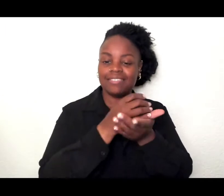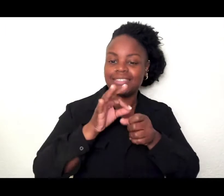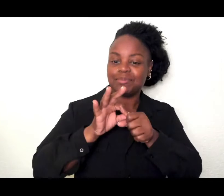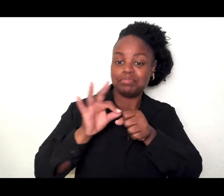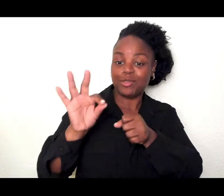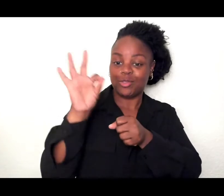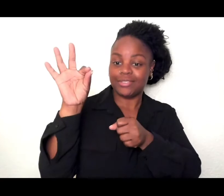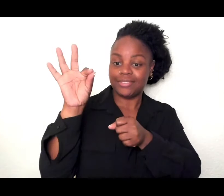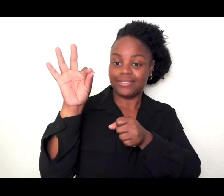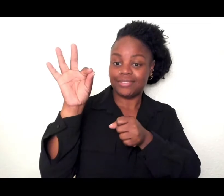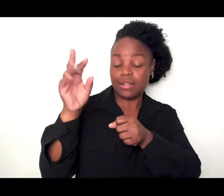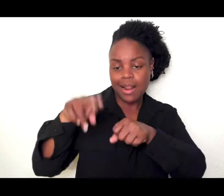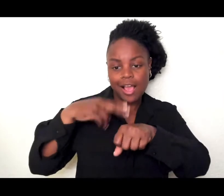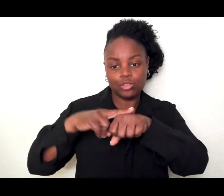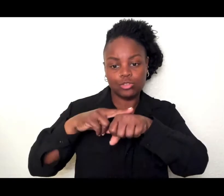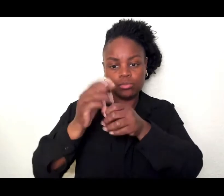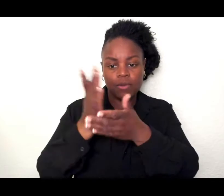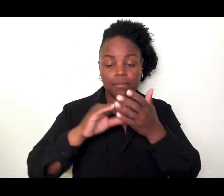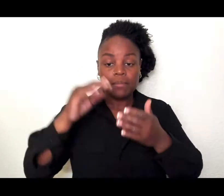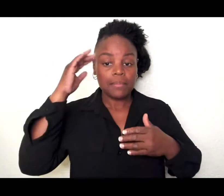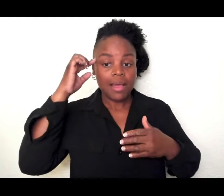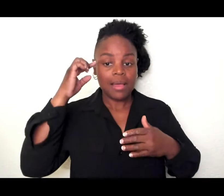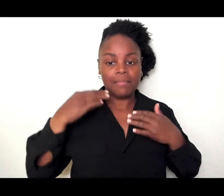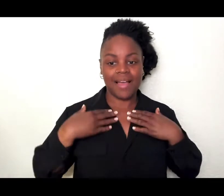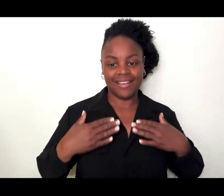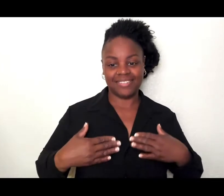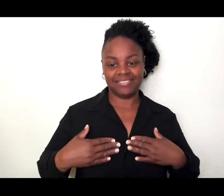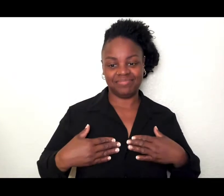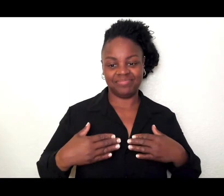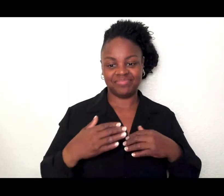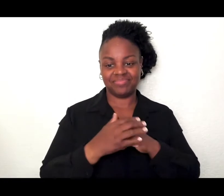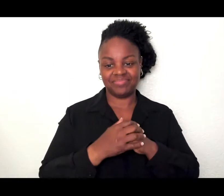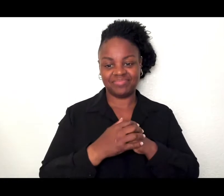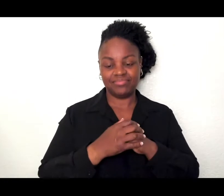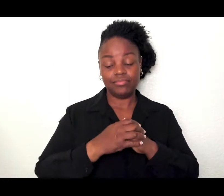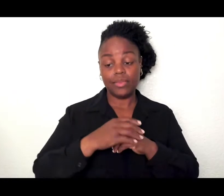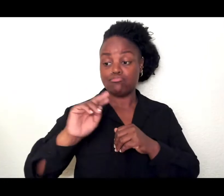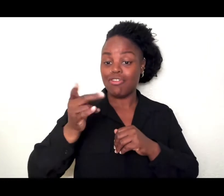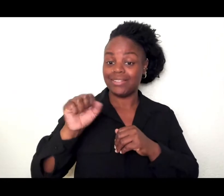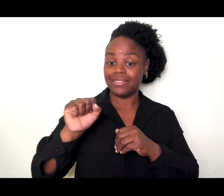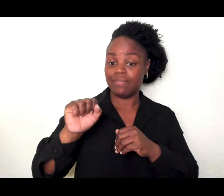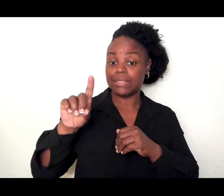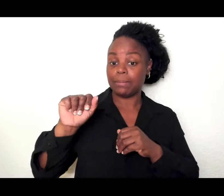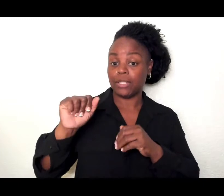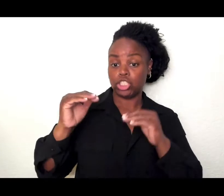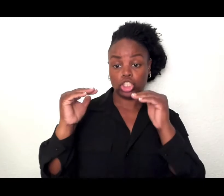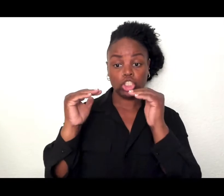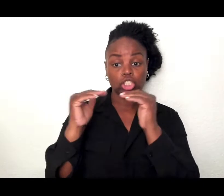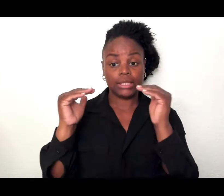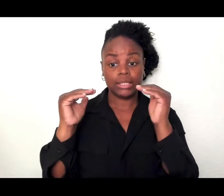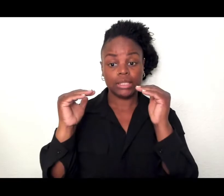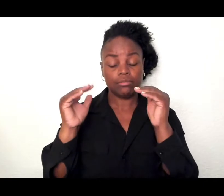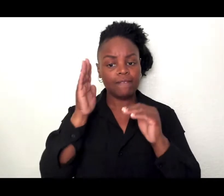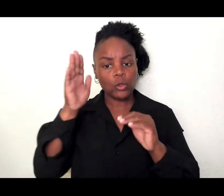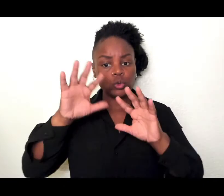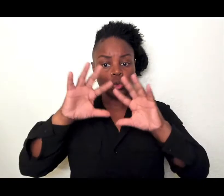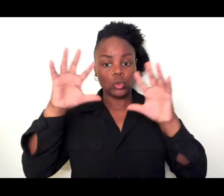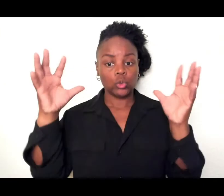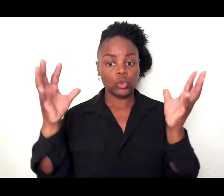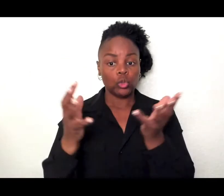collective spirit and nature of Crip body minds, the praxis of disability justice, and the